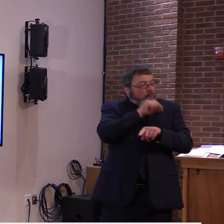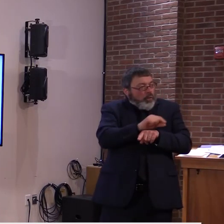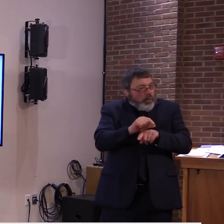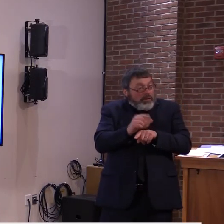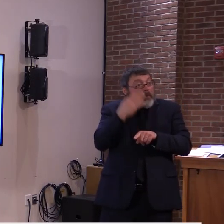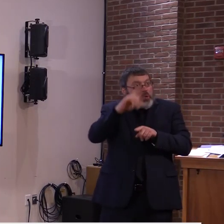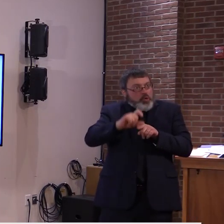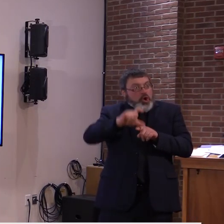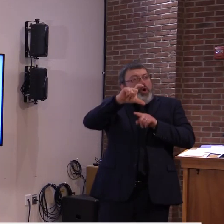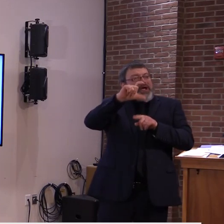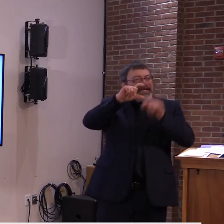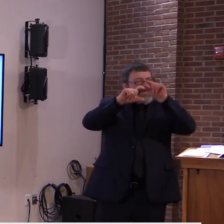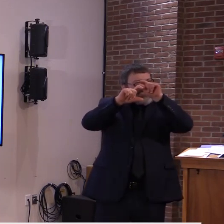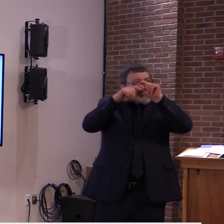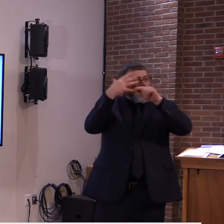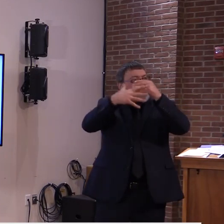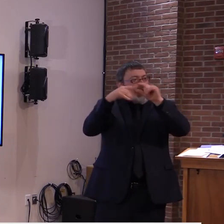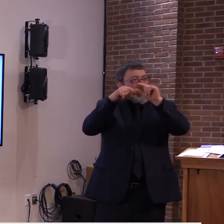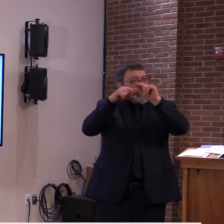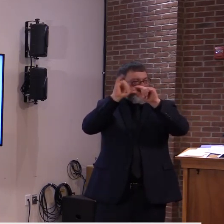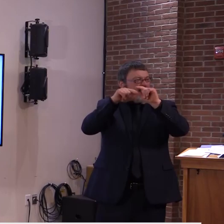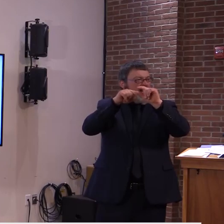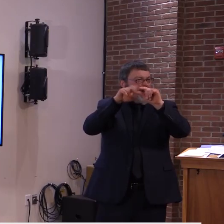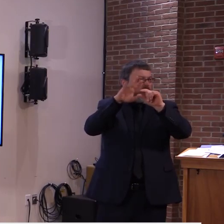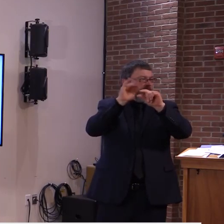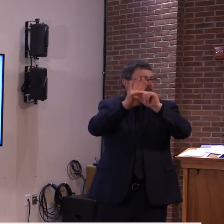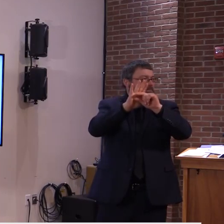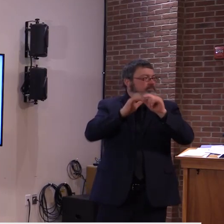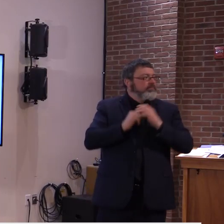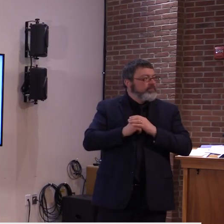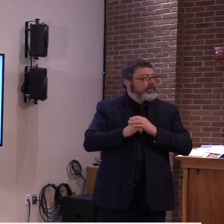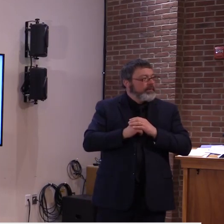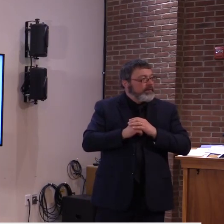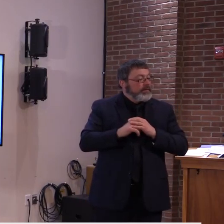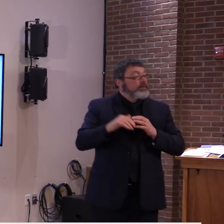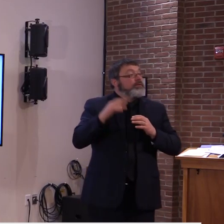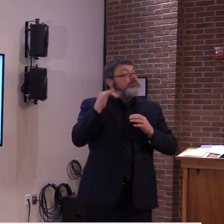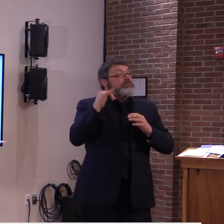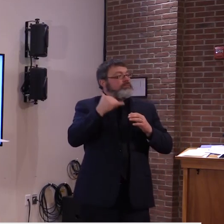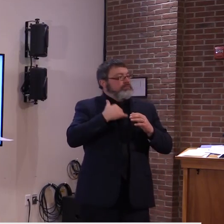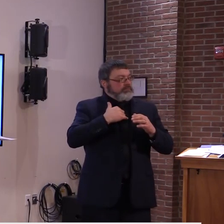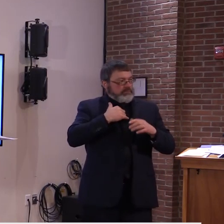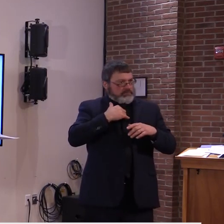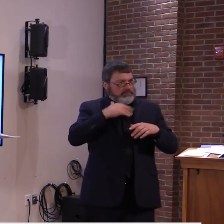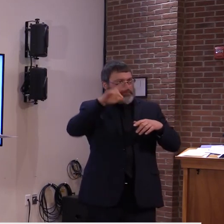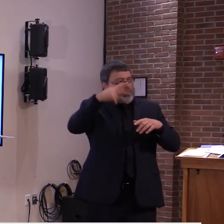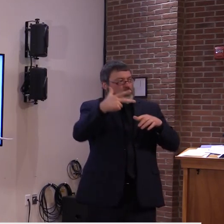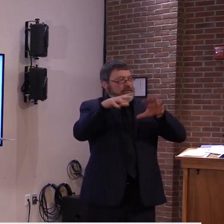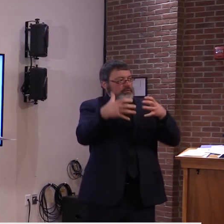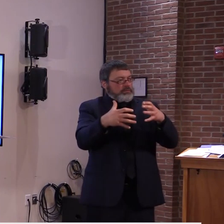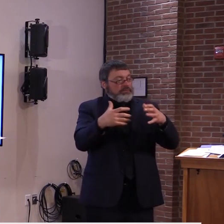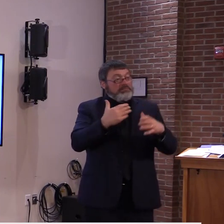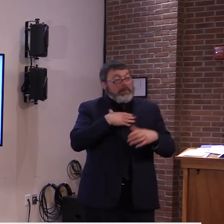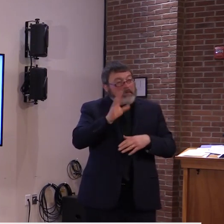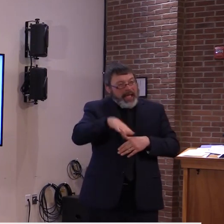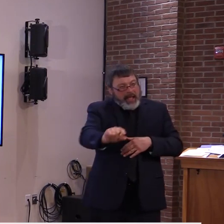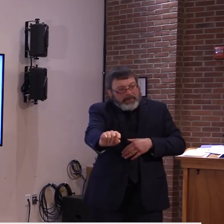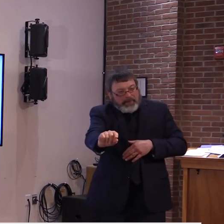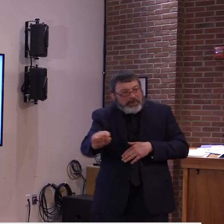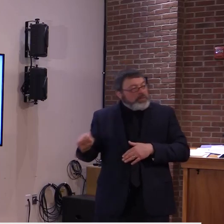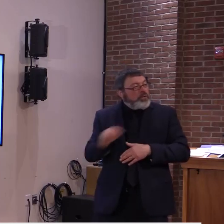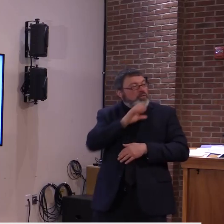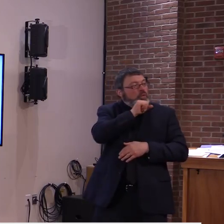addition to this slide is the number in our new category of probable cases, which are very tiny, in the gold at